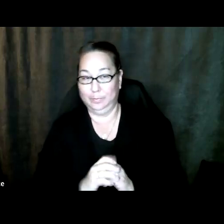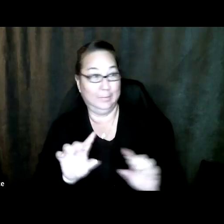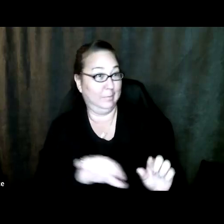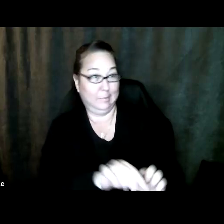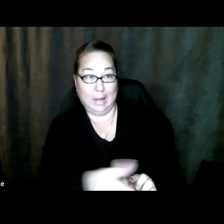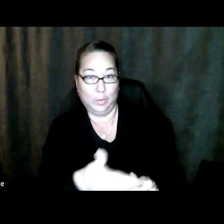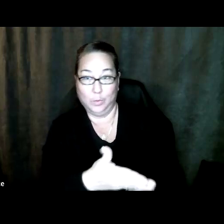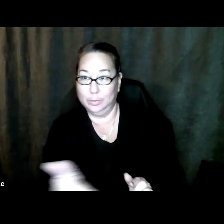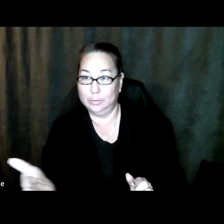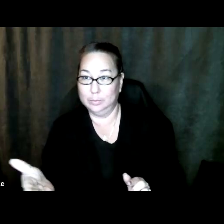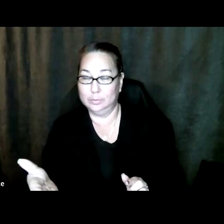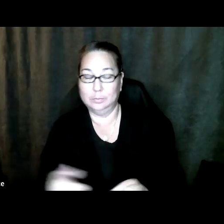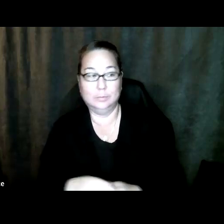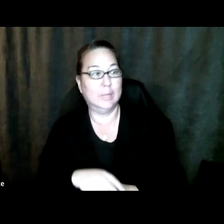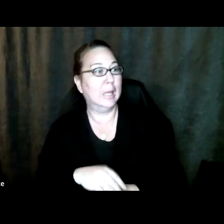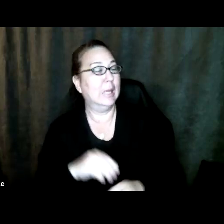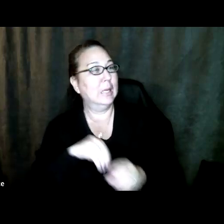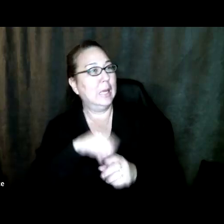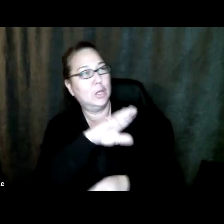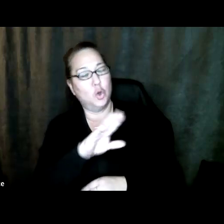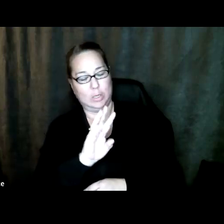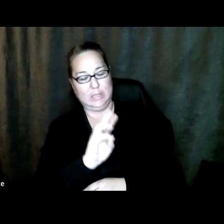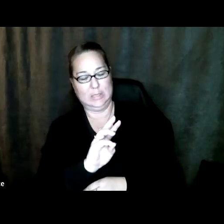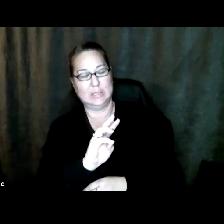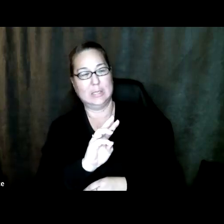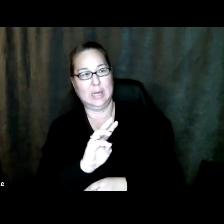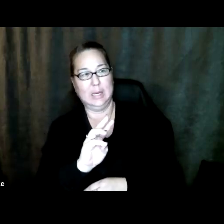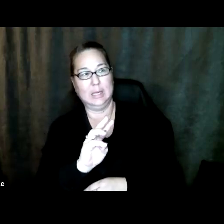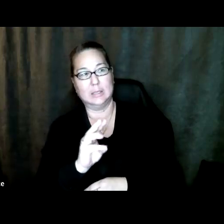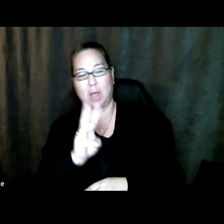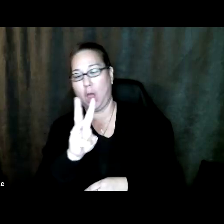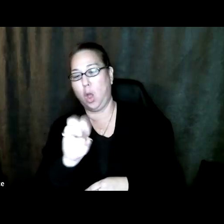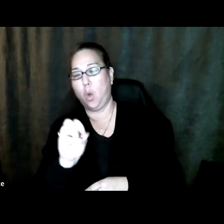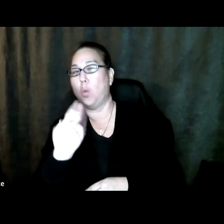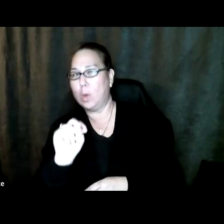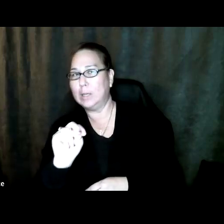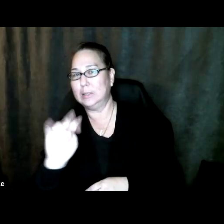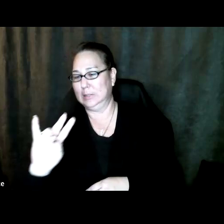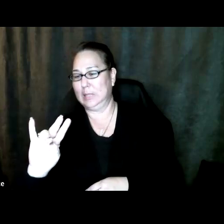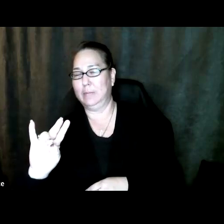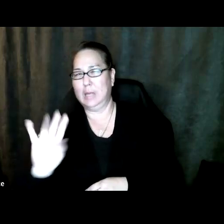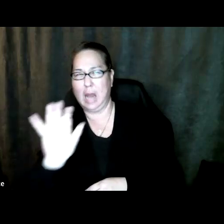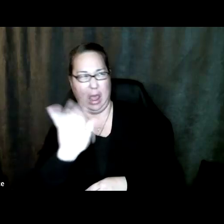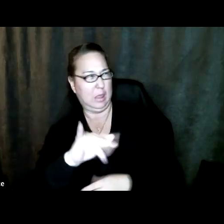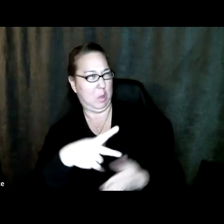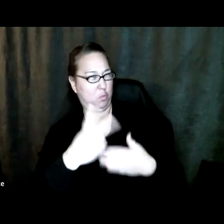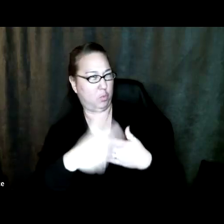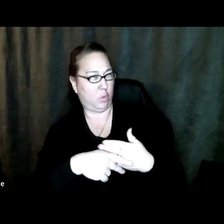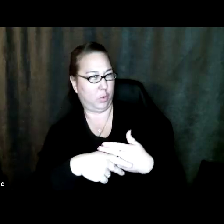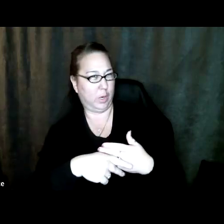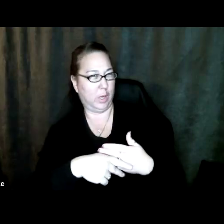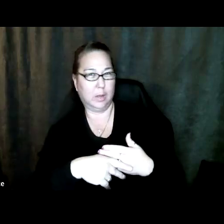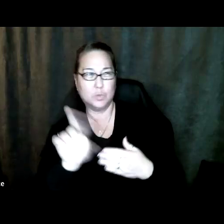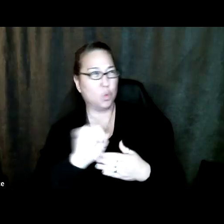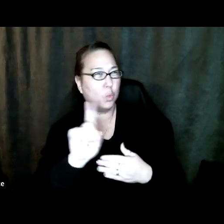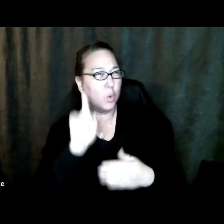In your 617 announcement, where are those programs taking place? This is the Sunday